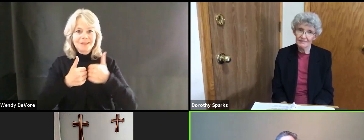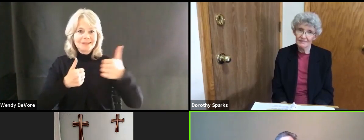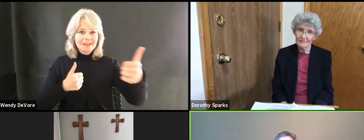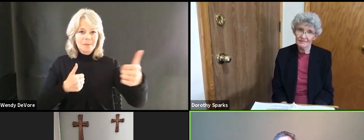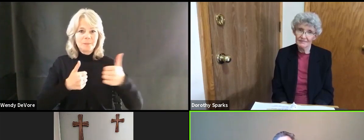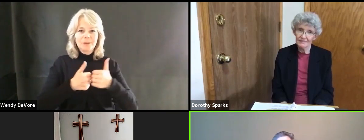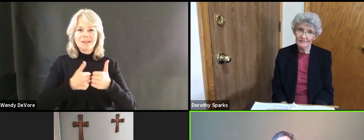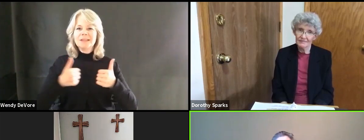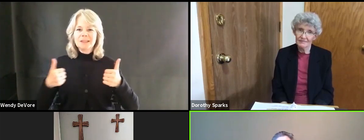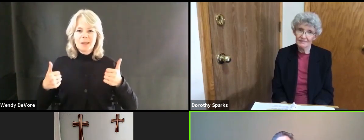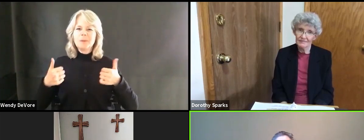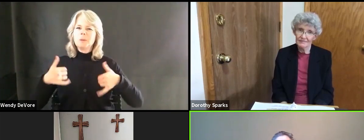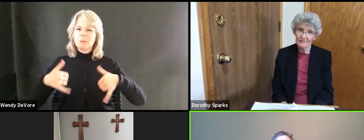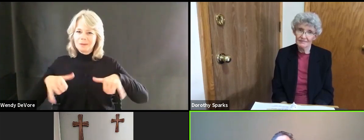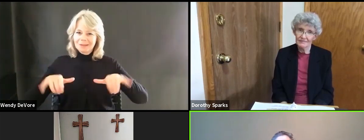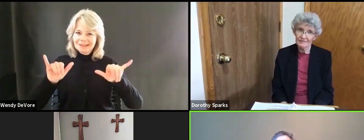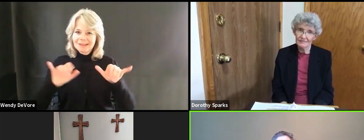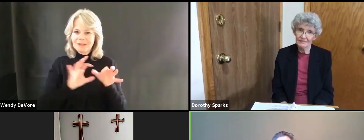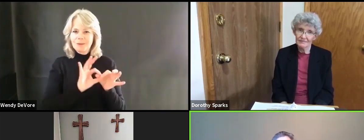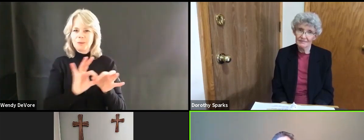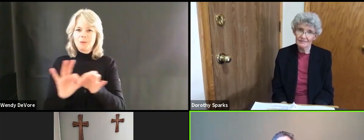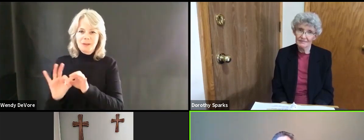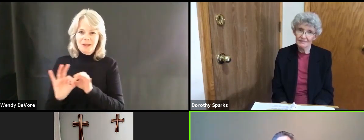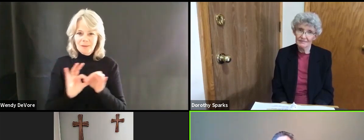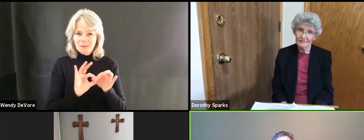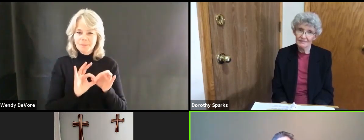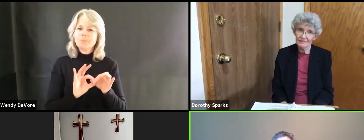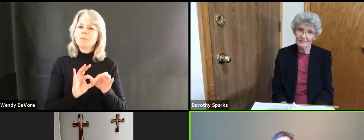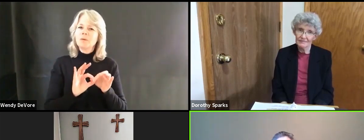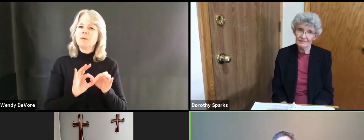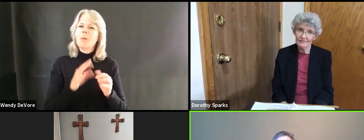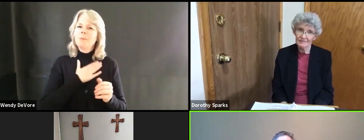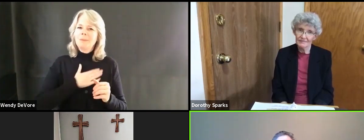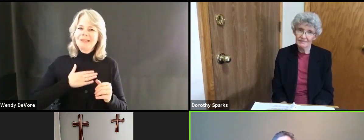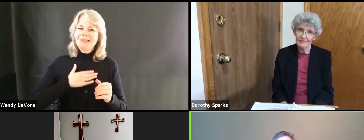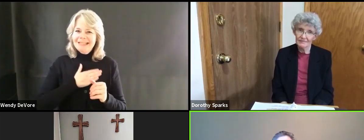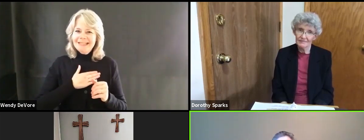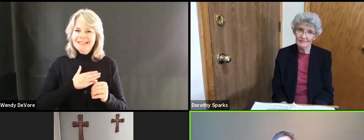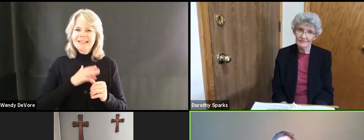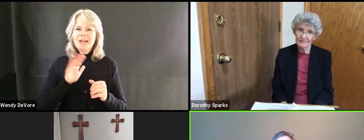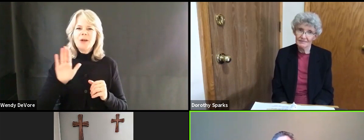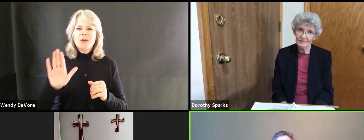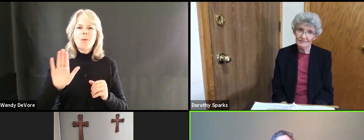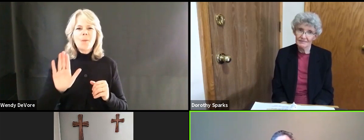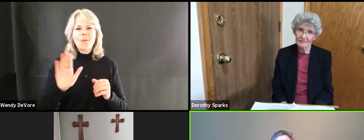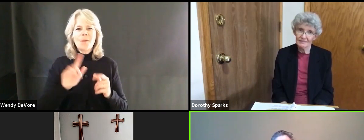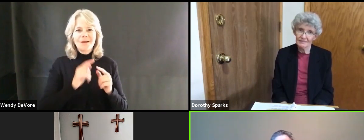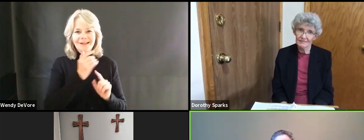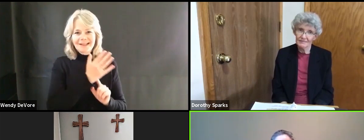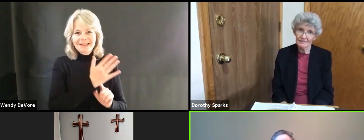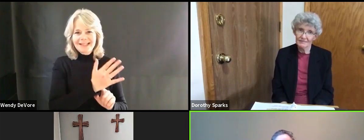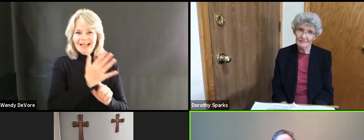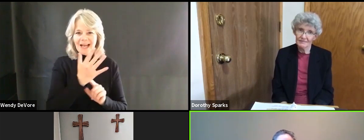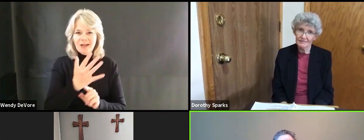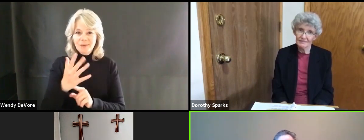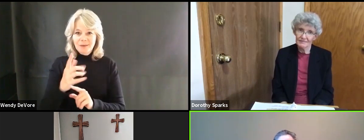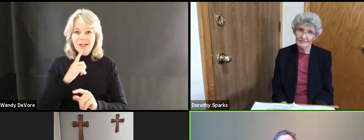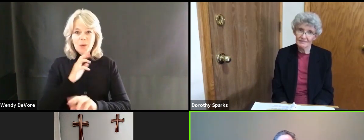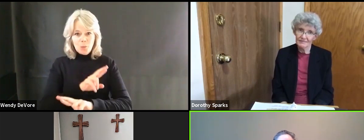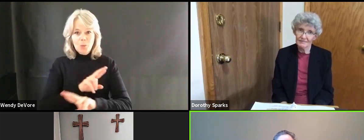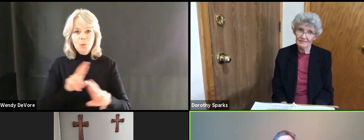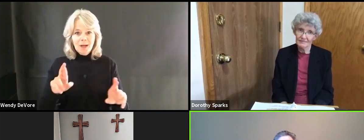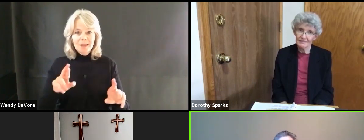So I invite you at this time to get your candle ready and light your candle so that we are